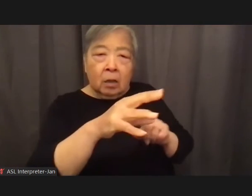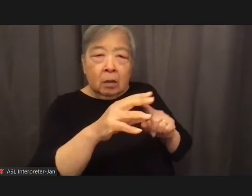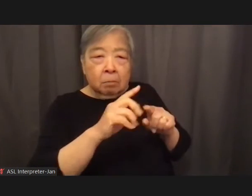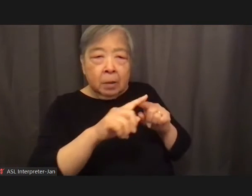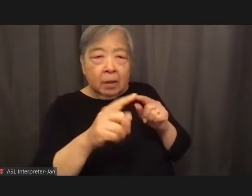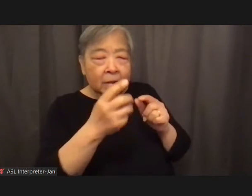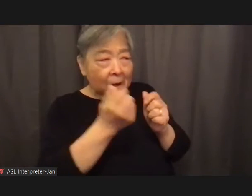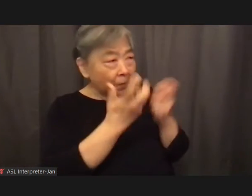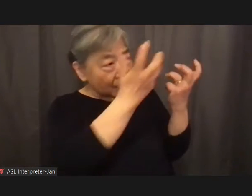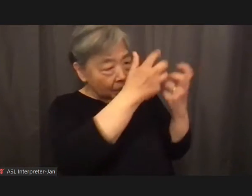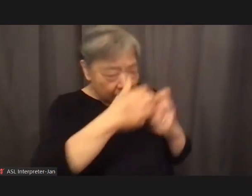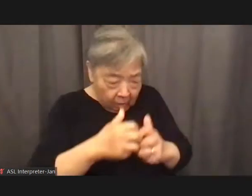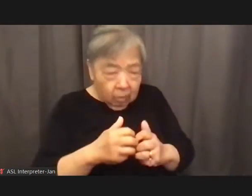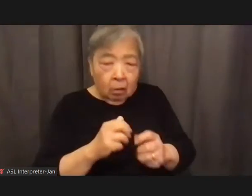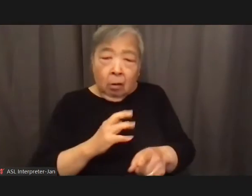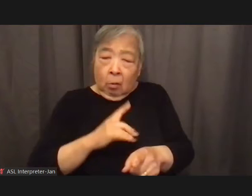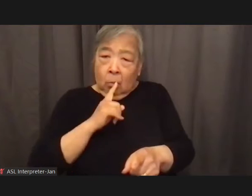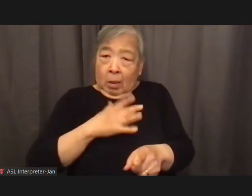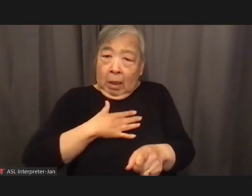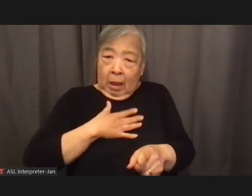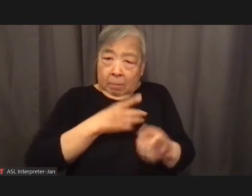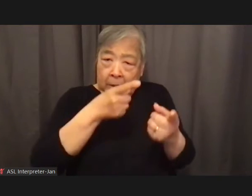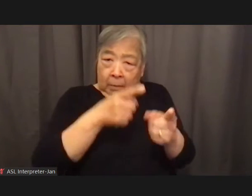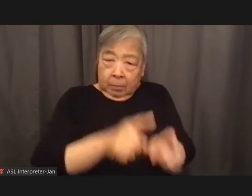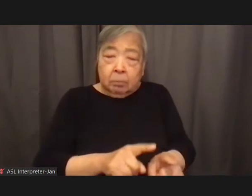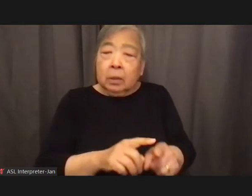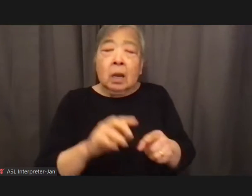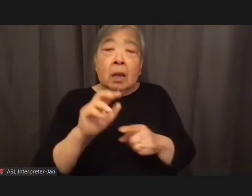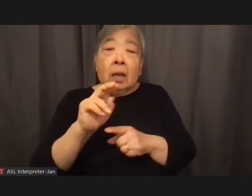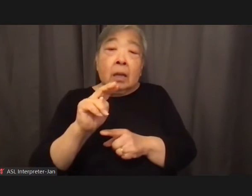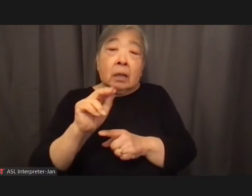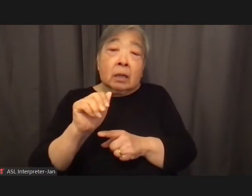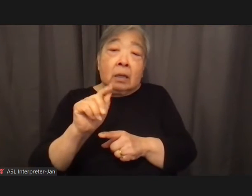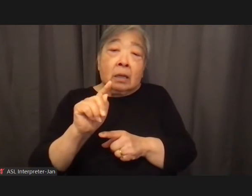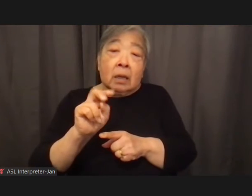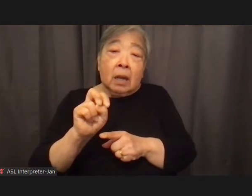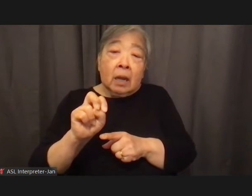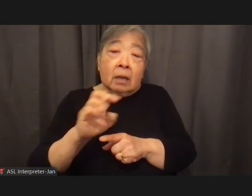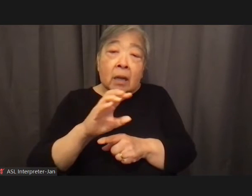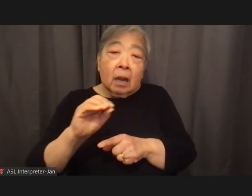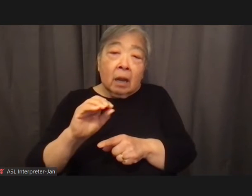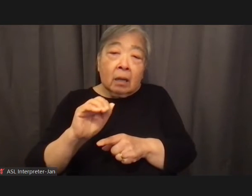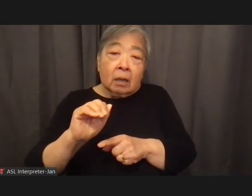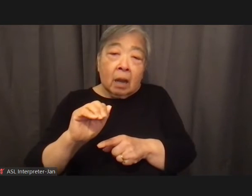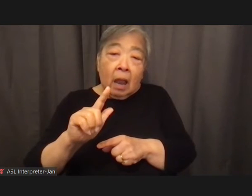crafts. Mm-hmm. And the other thing is that both Ned and Alfred were